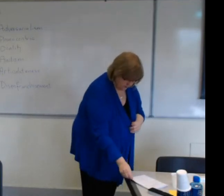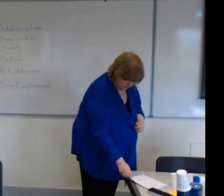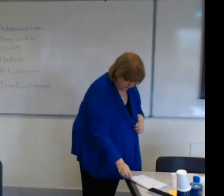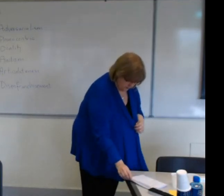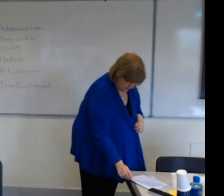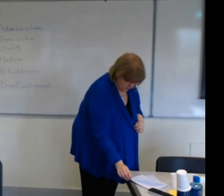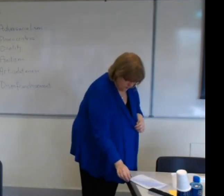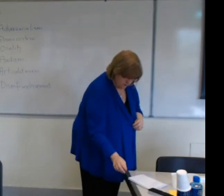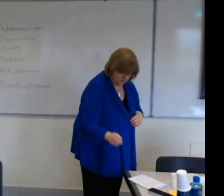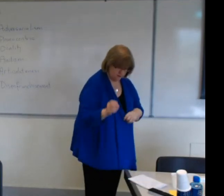will continue to happen.